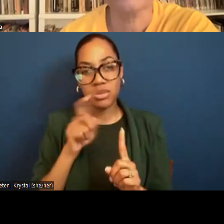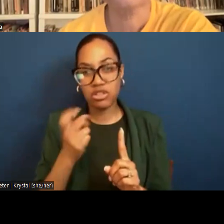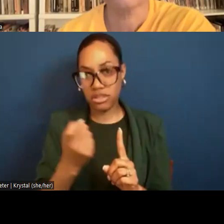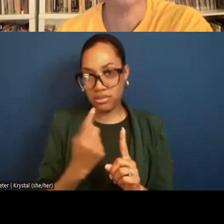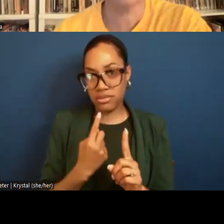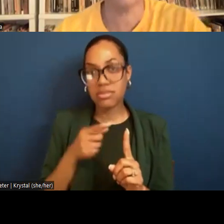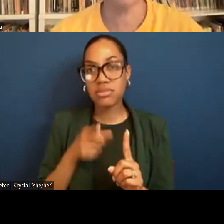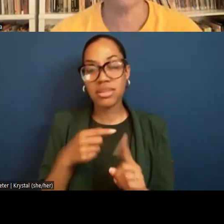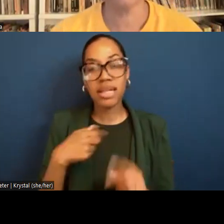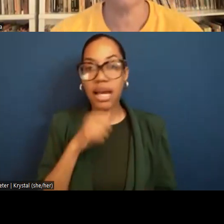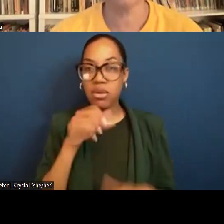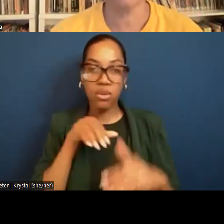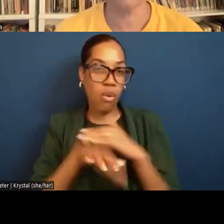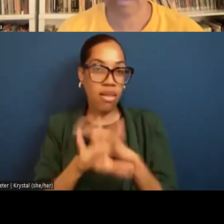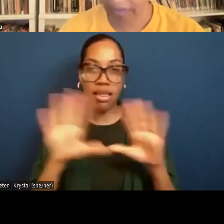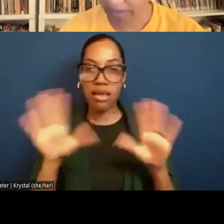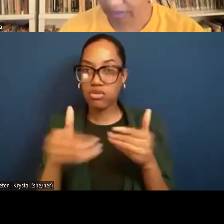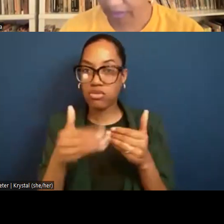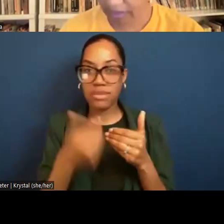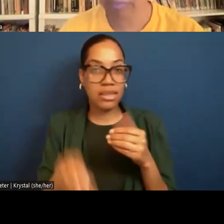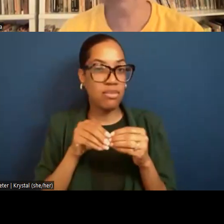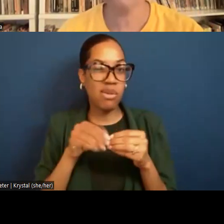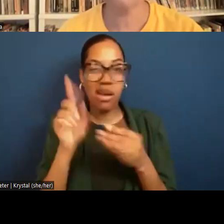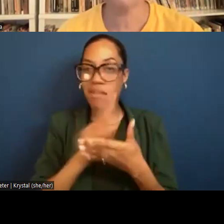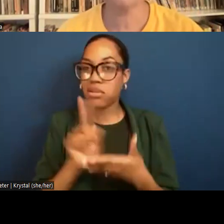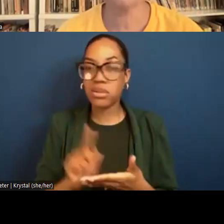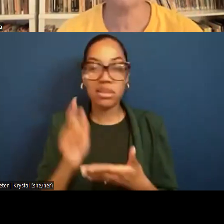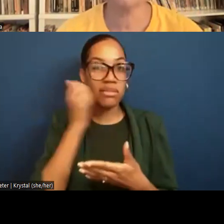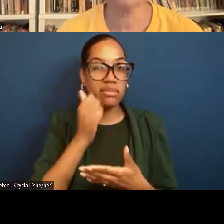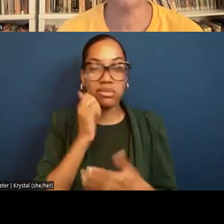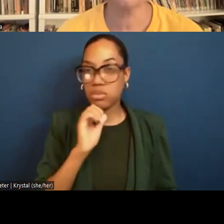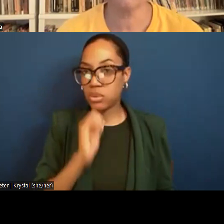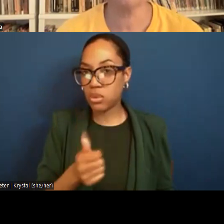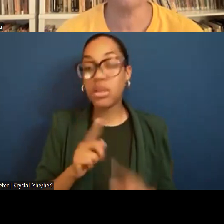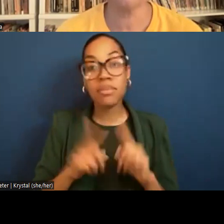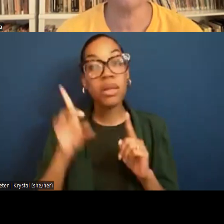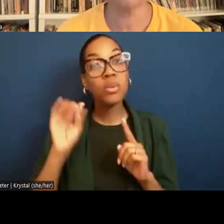basis anymore, or even a weekly basis, but I do work with people who are there.